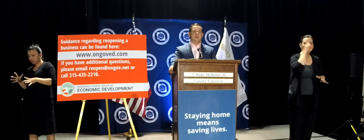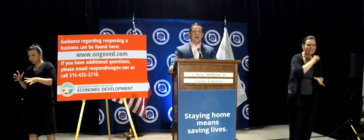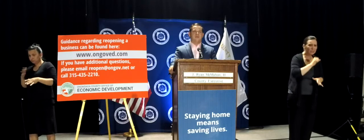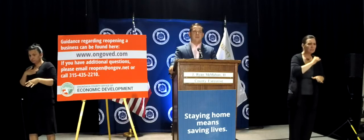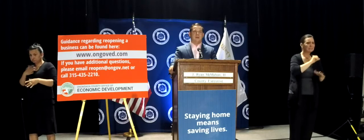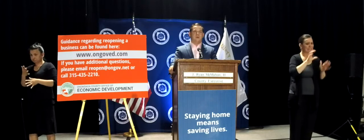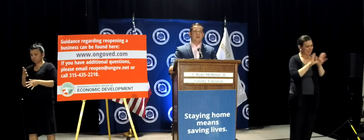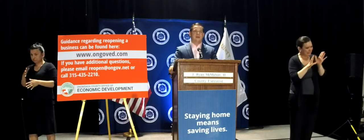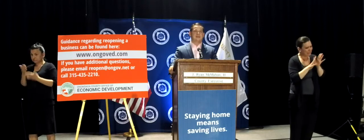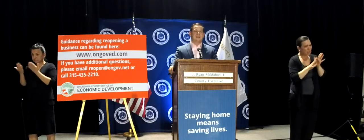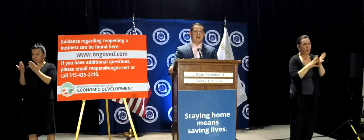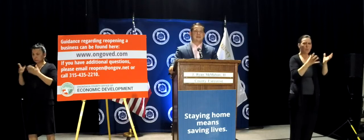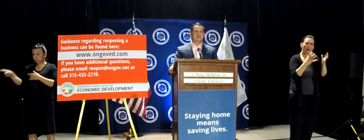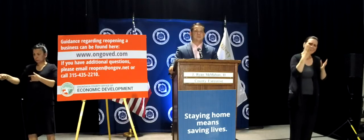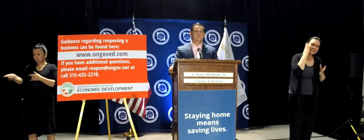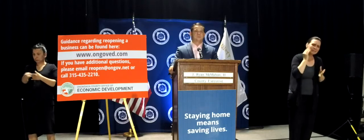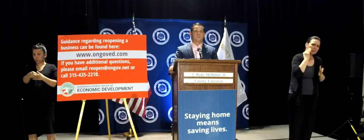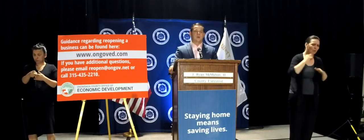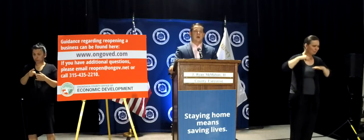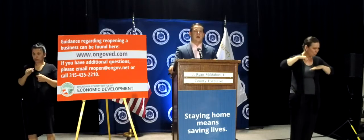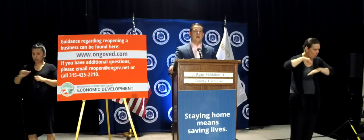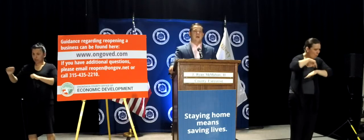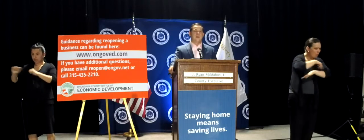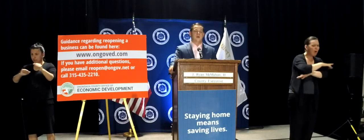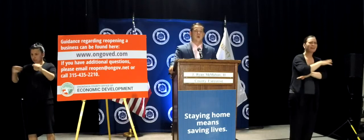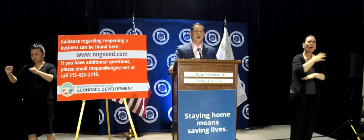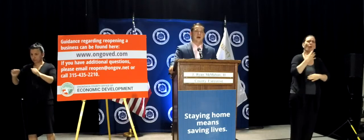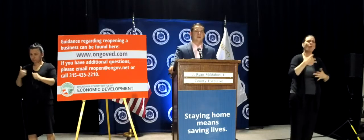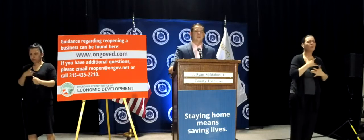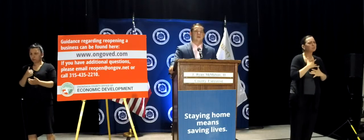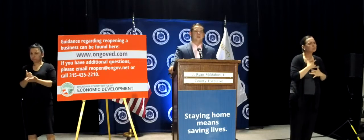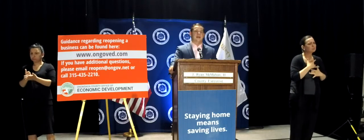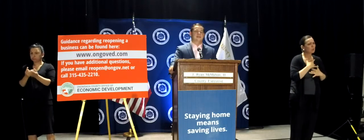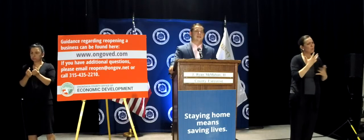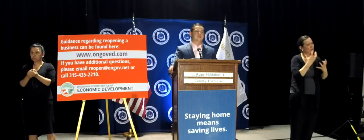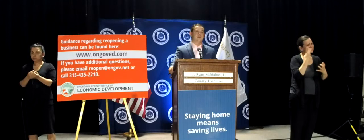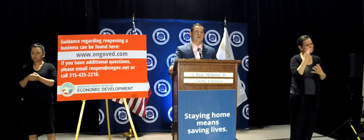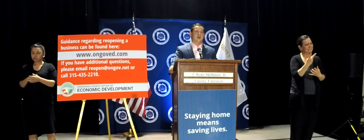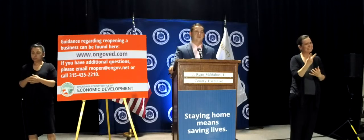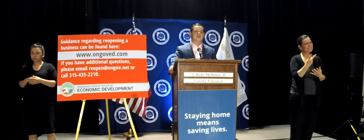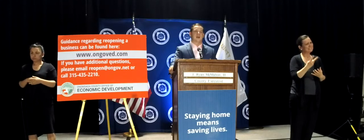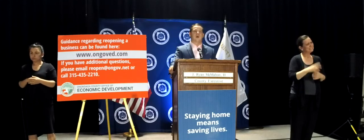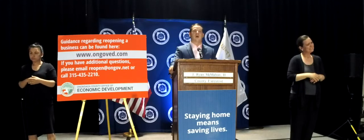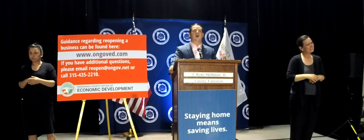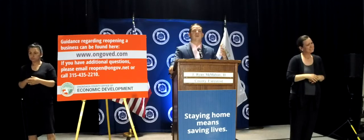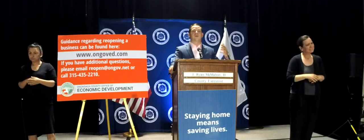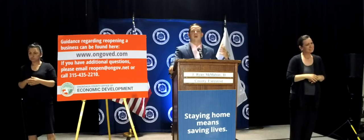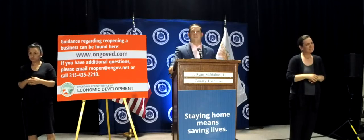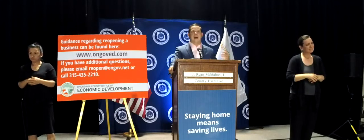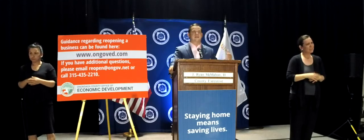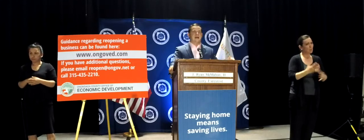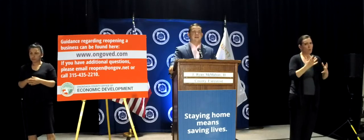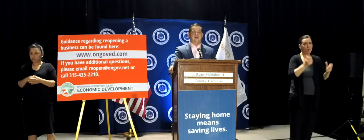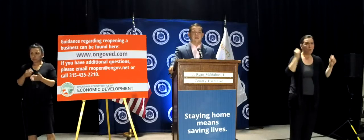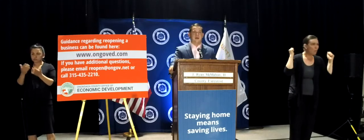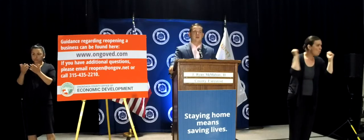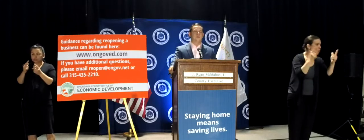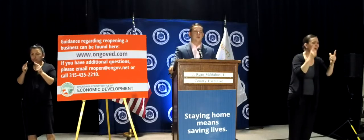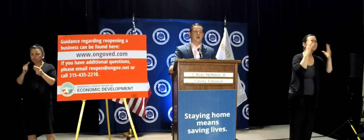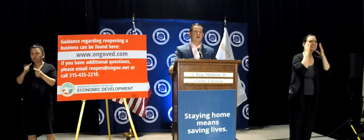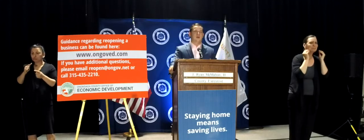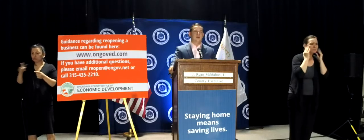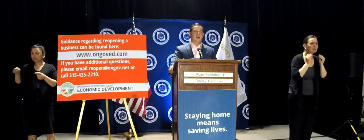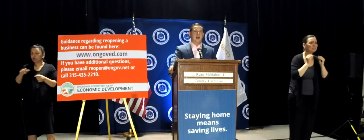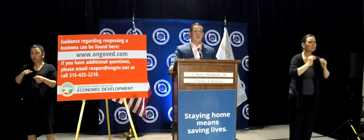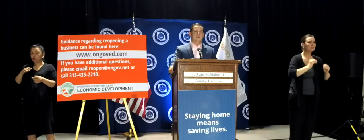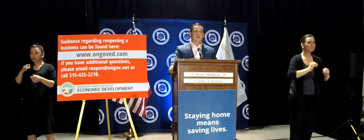them to be able to have a memory as they exit and they go on to the next stage of their life, because I want all of them to come back to Onondaga County when